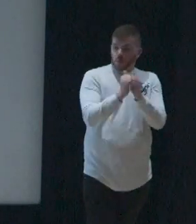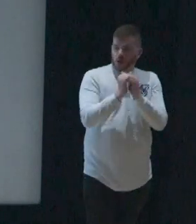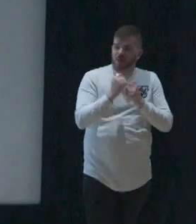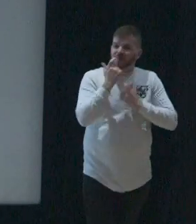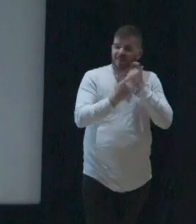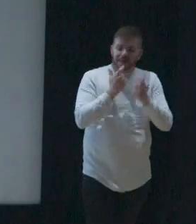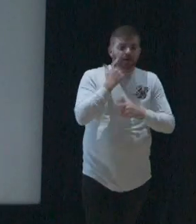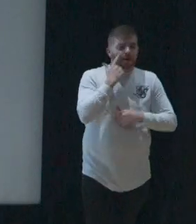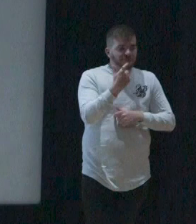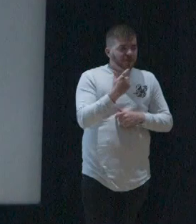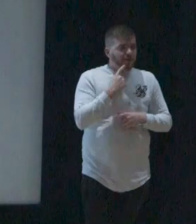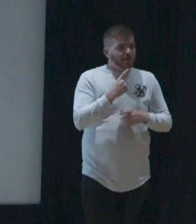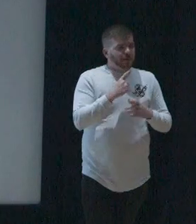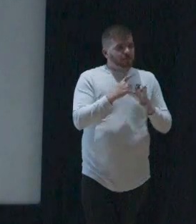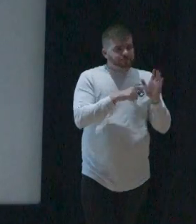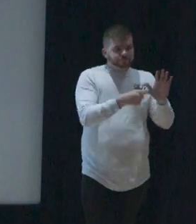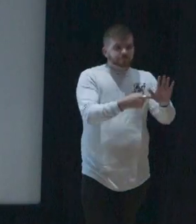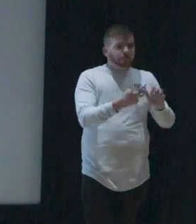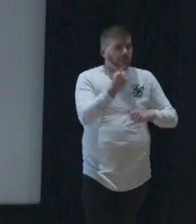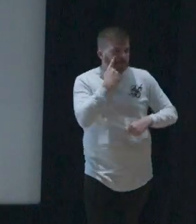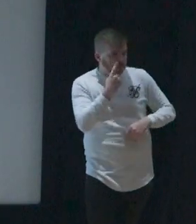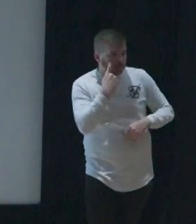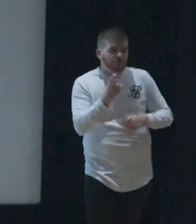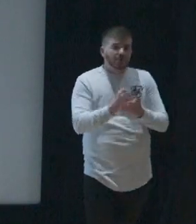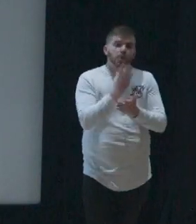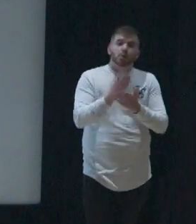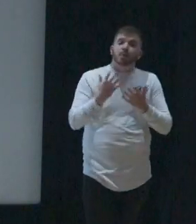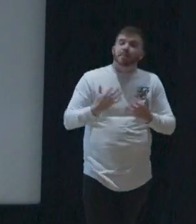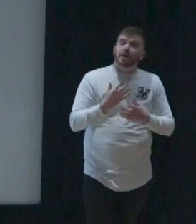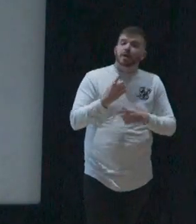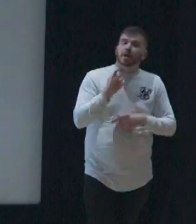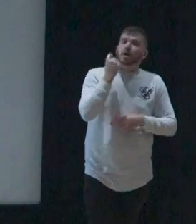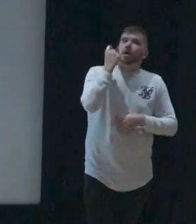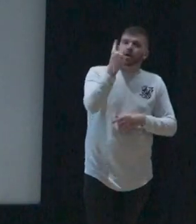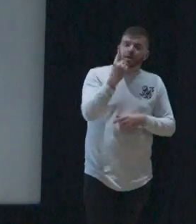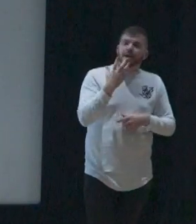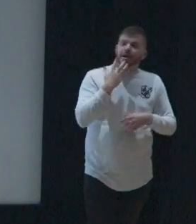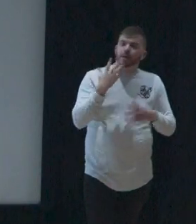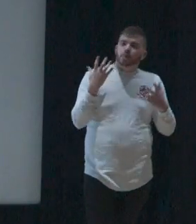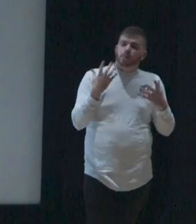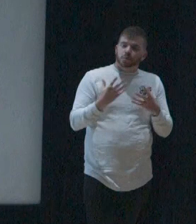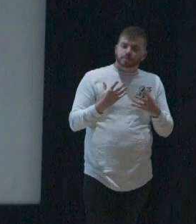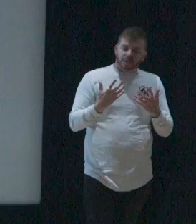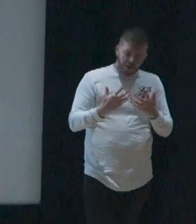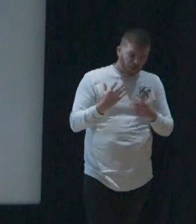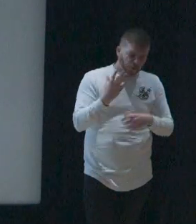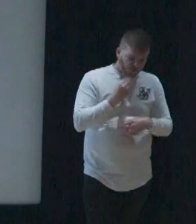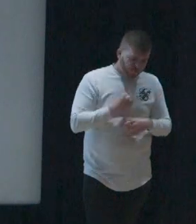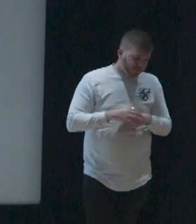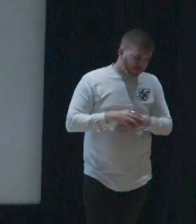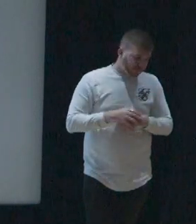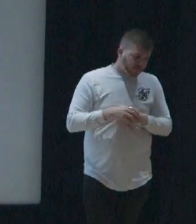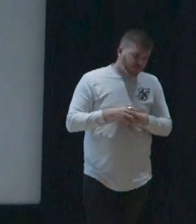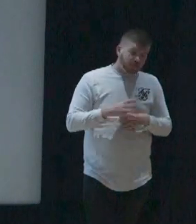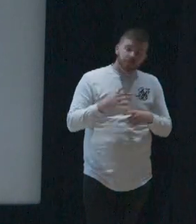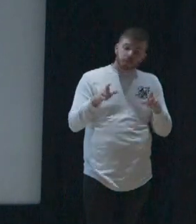carefully about that and maybe playtesting it to make sure that players really have got the message about how to use things. Importantly, it's also